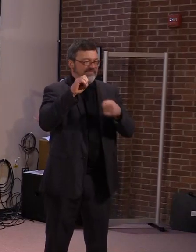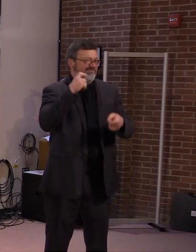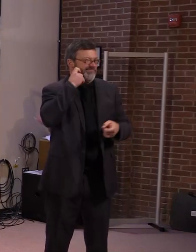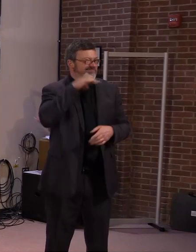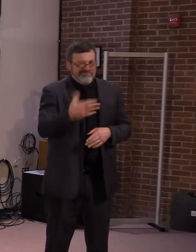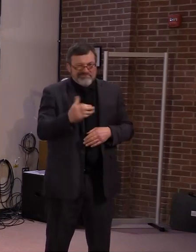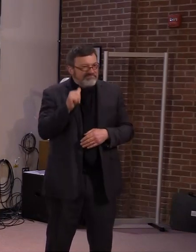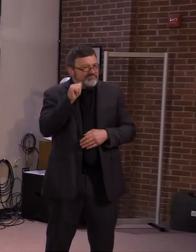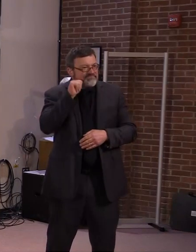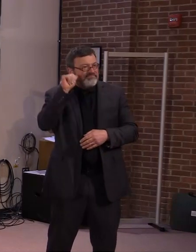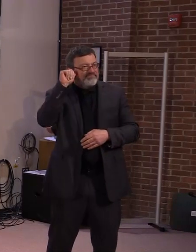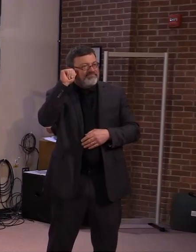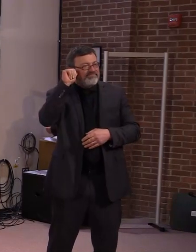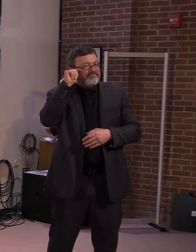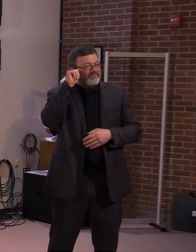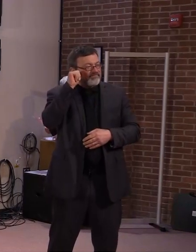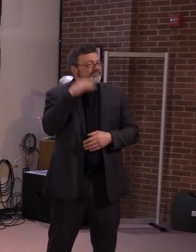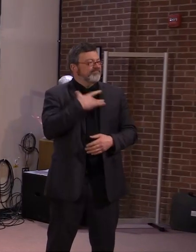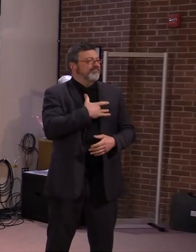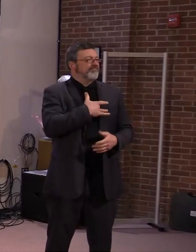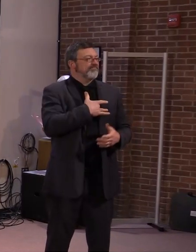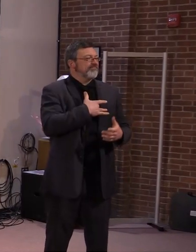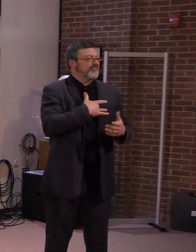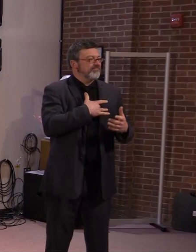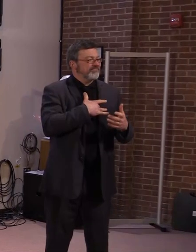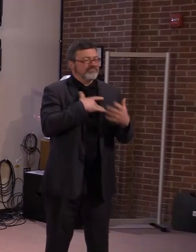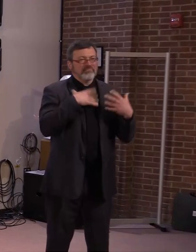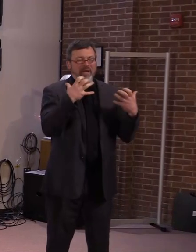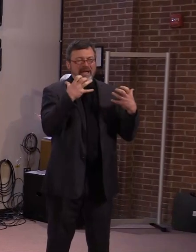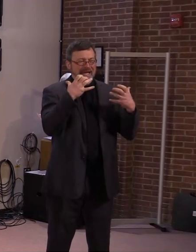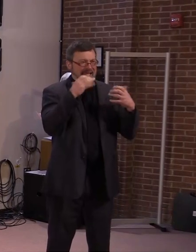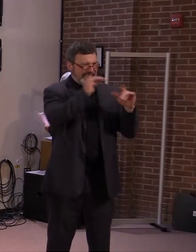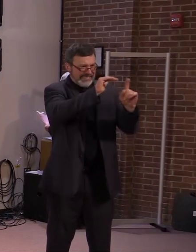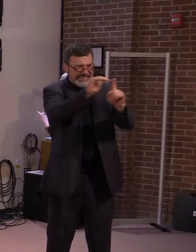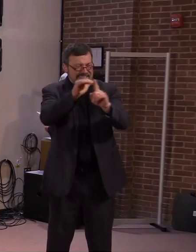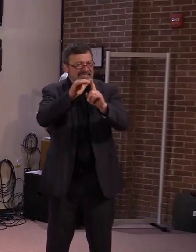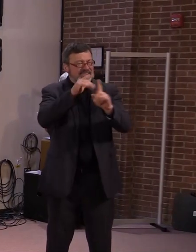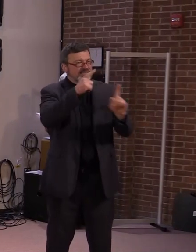Greatest Generation, and the world will always be in their debt.